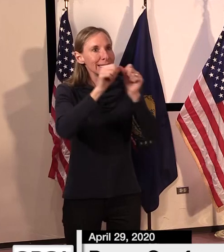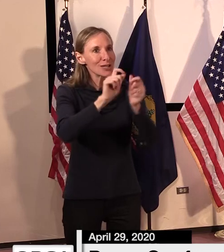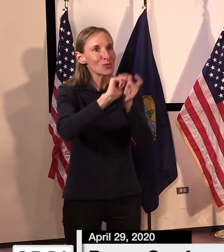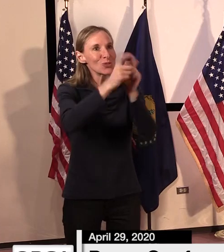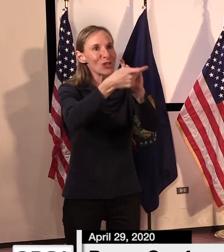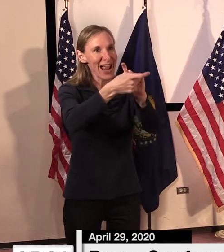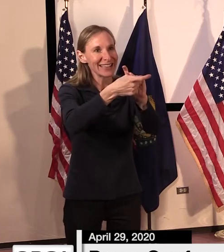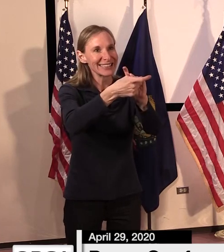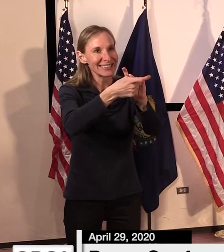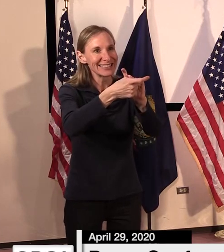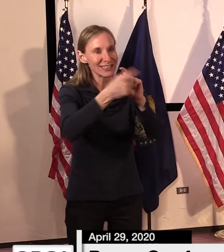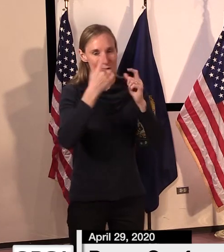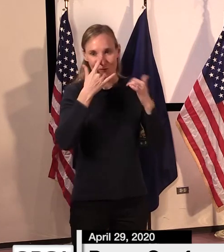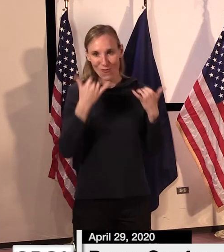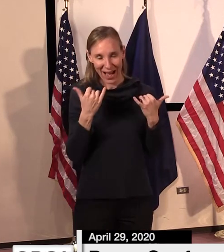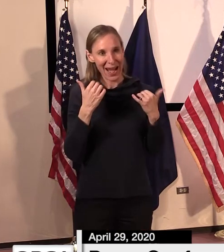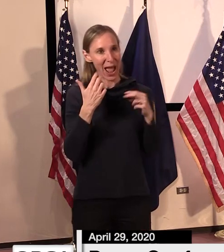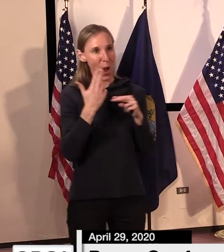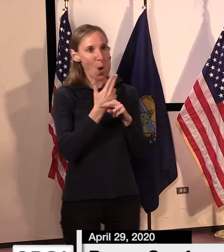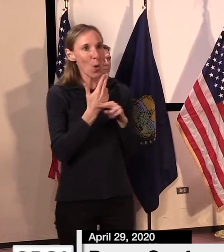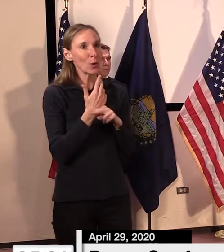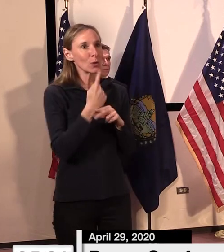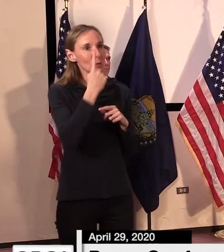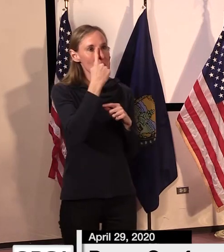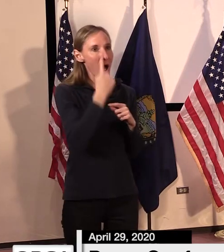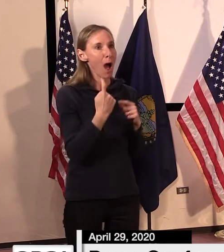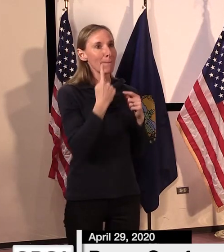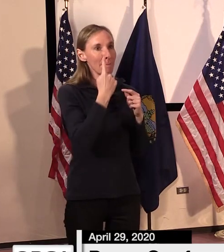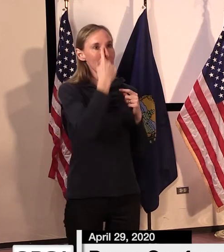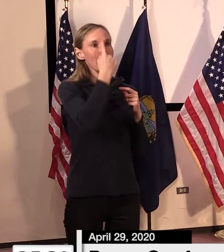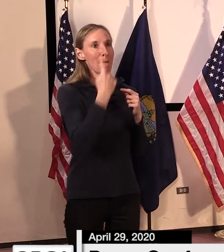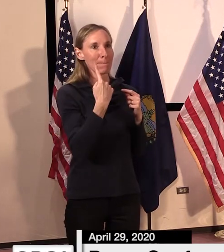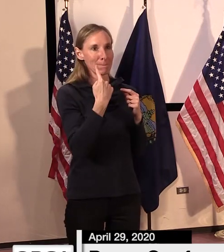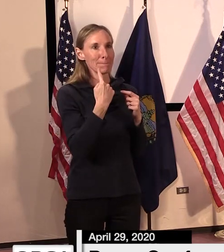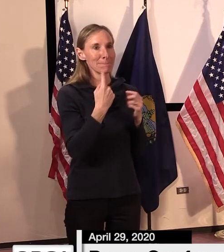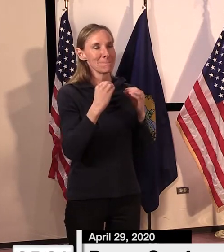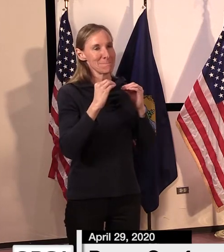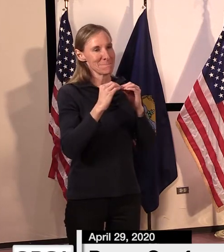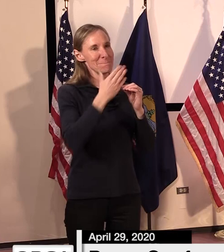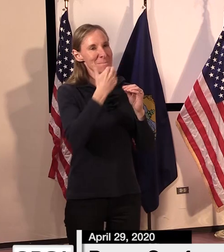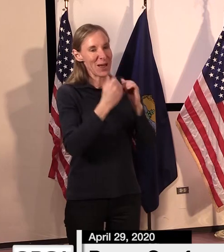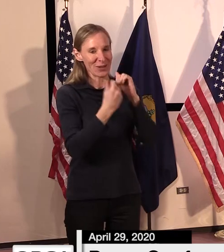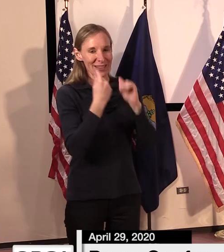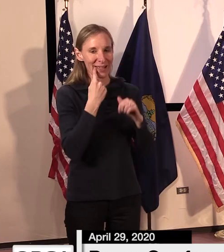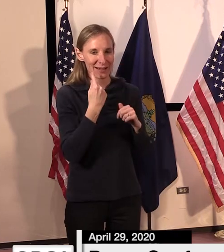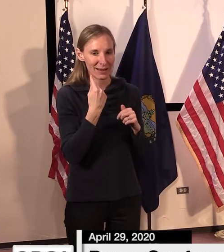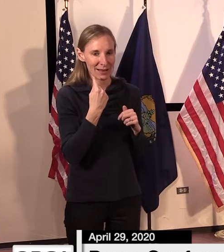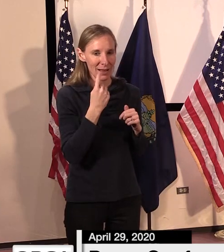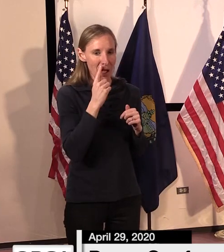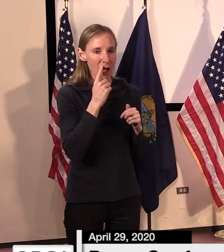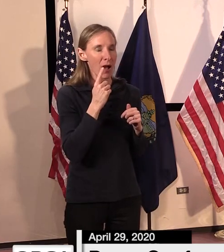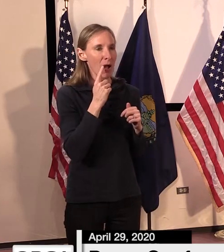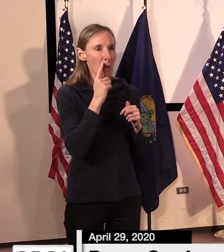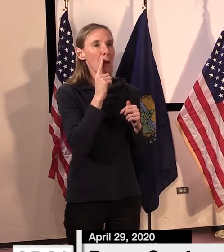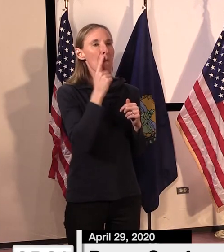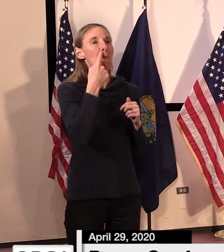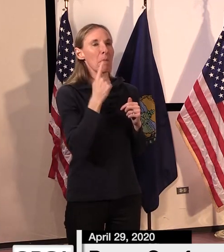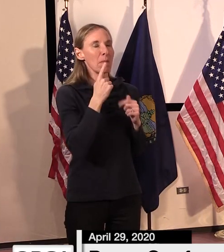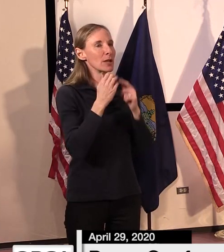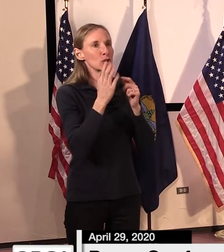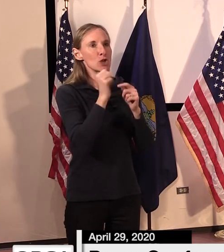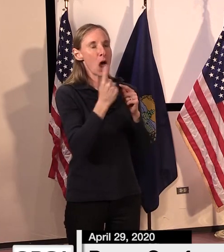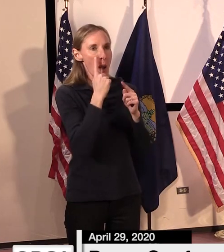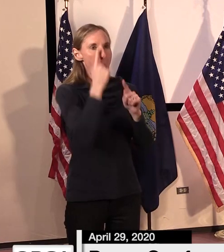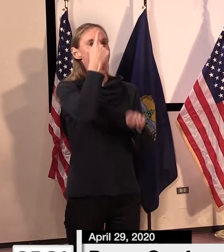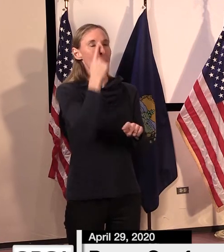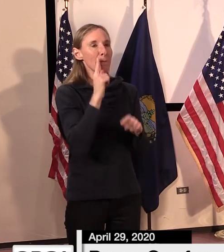right now, we are hoping to use nasal swabs, which are a little more patient-friendly and comfortable, but it turns out right now